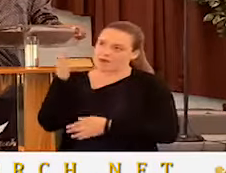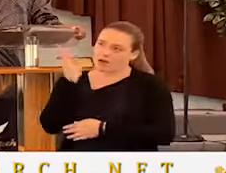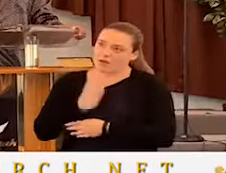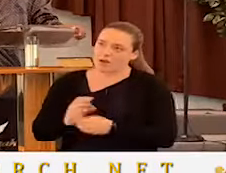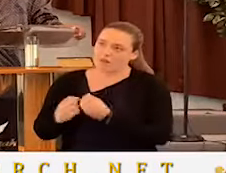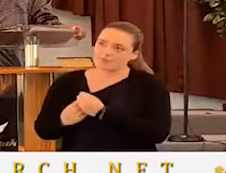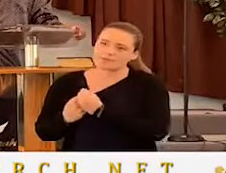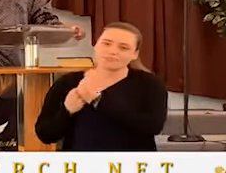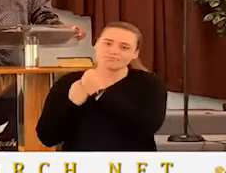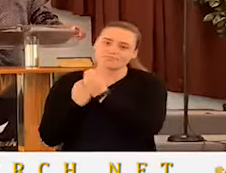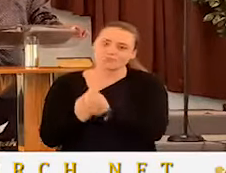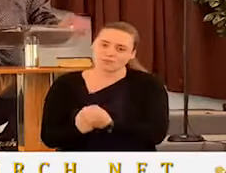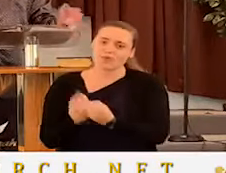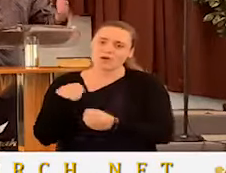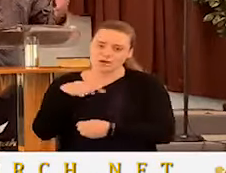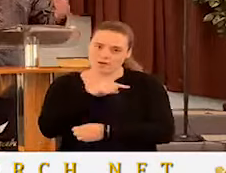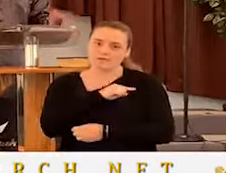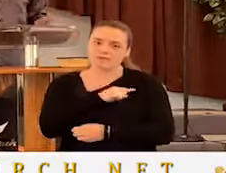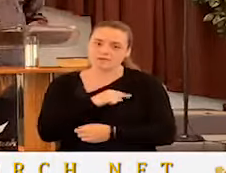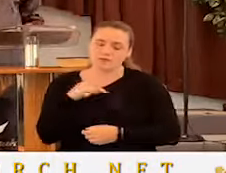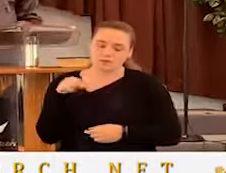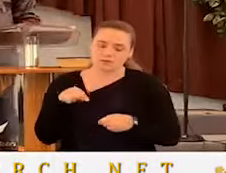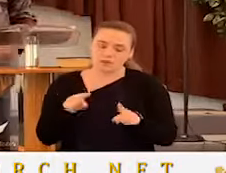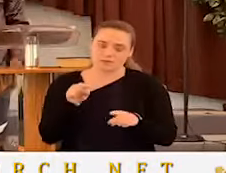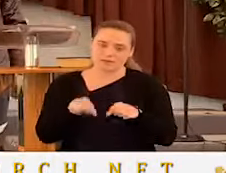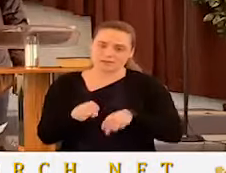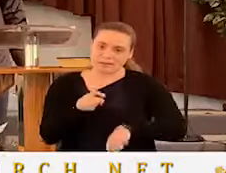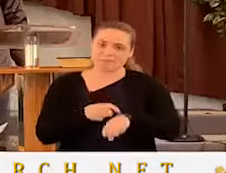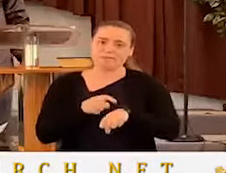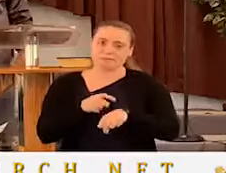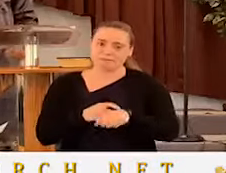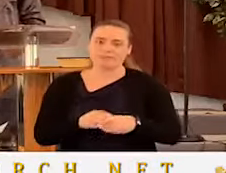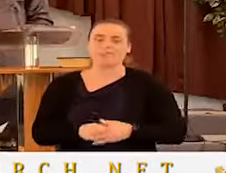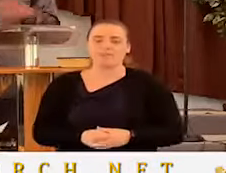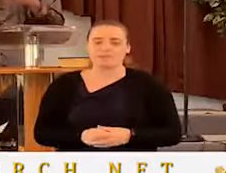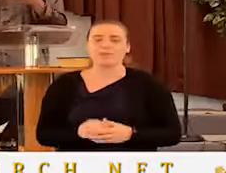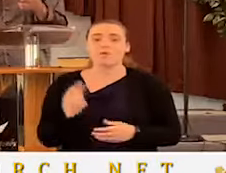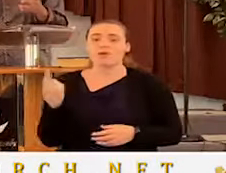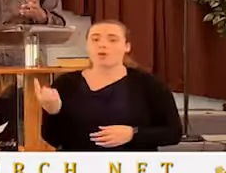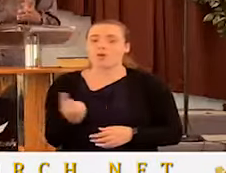times. Amen. Amen. Always remember